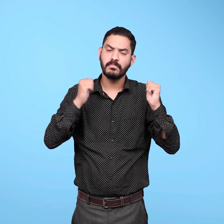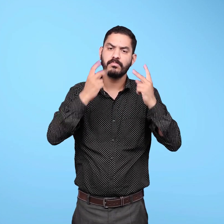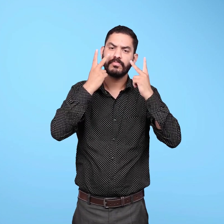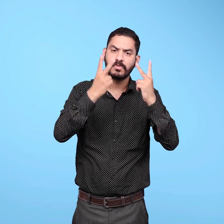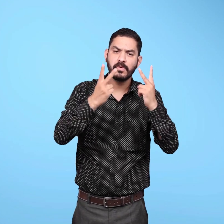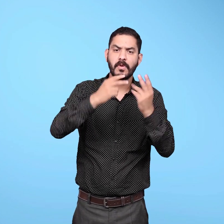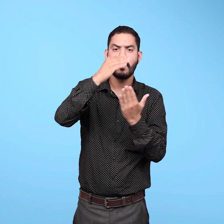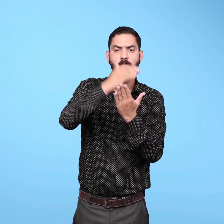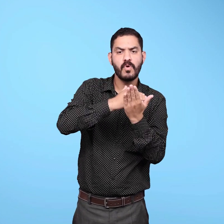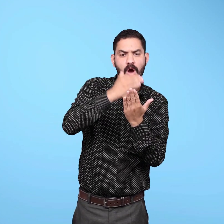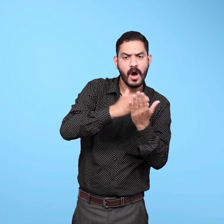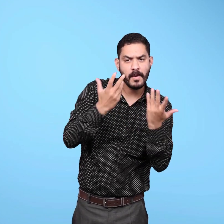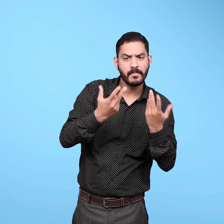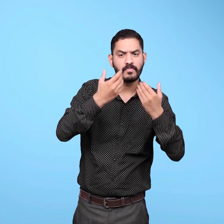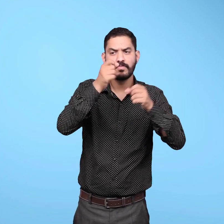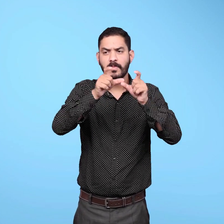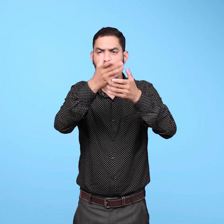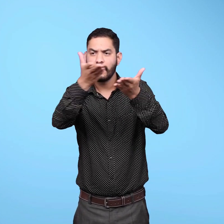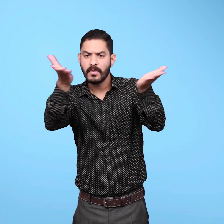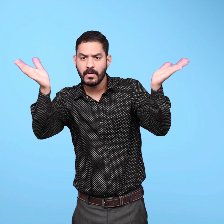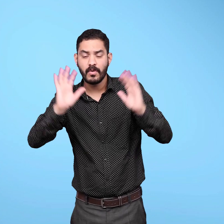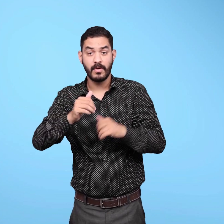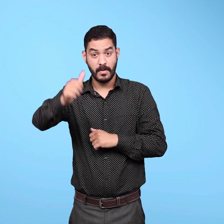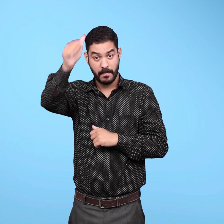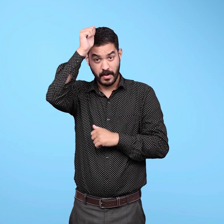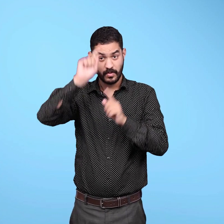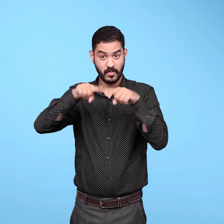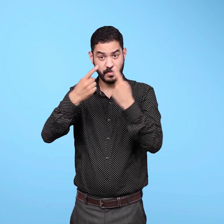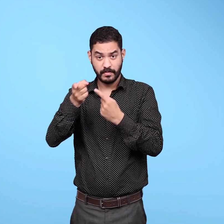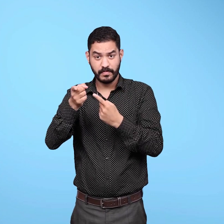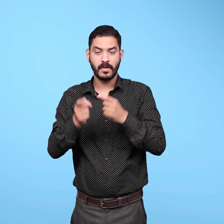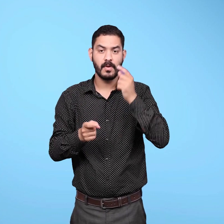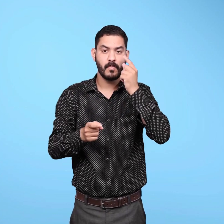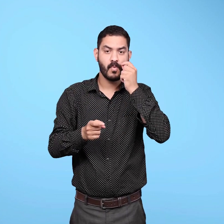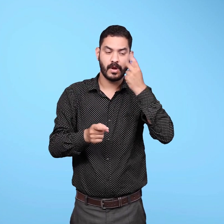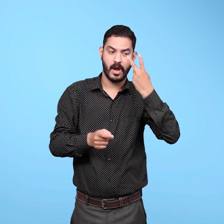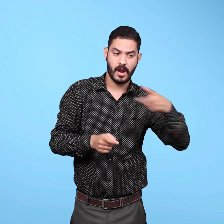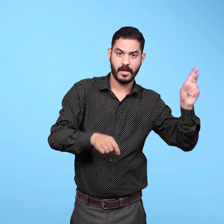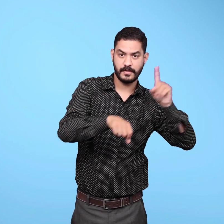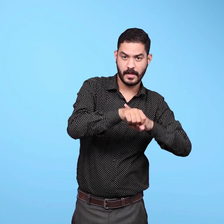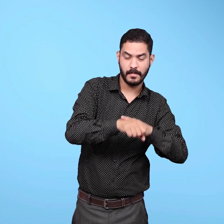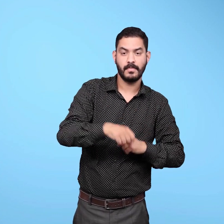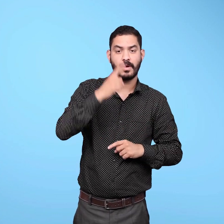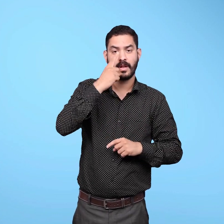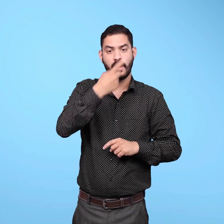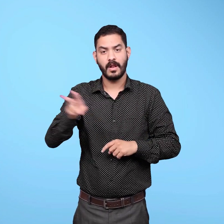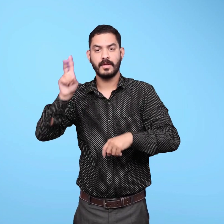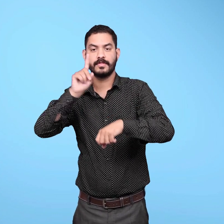seats, where citizens could watch all kinds of shows and public baths, with